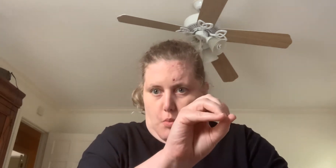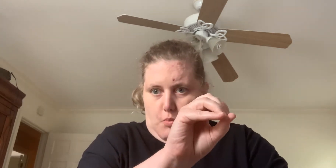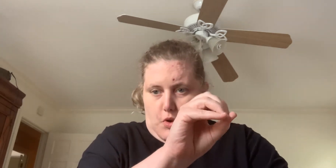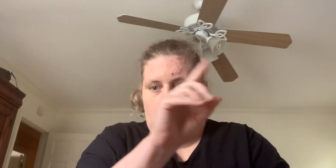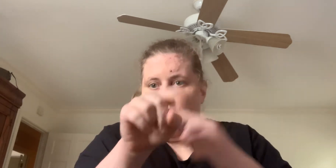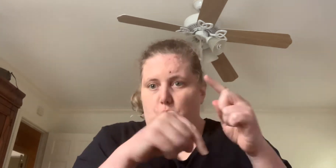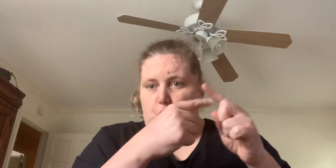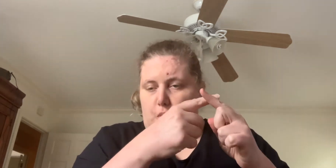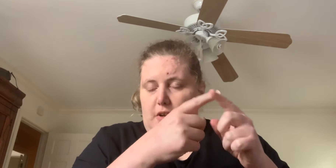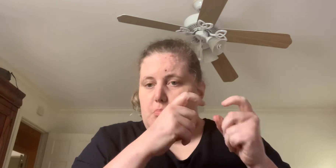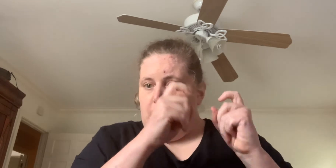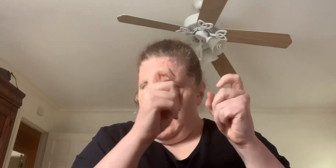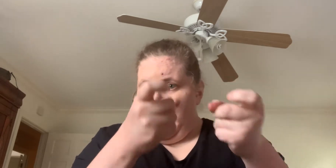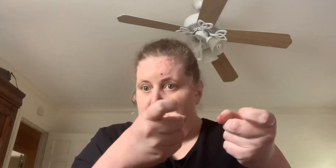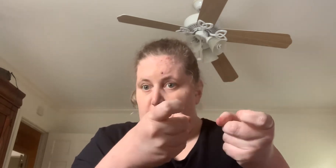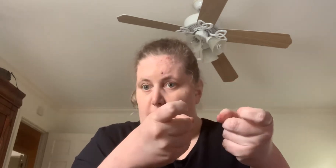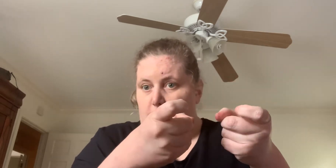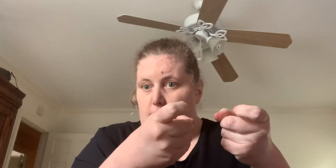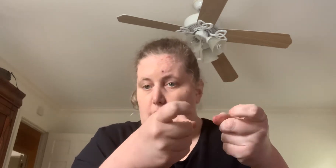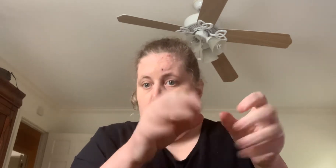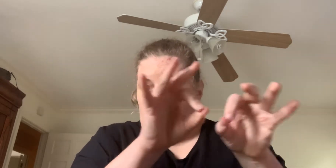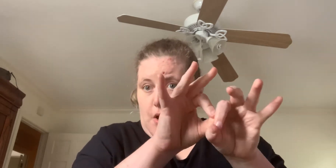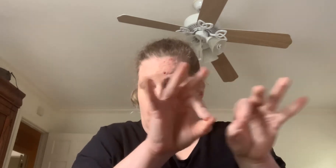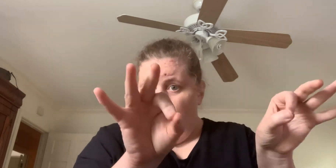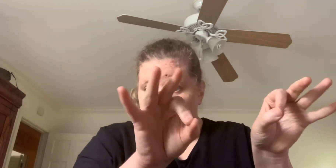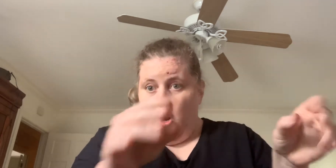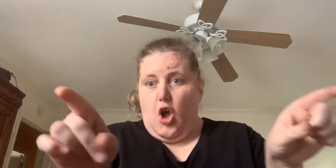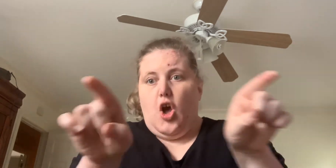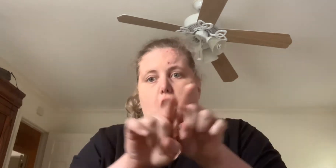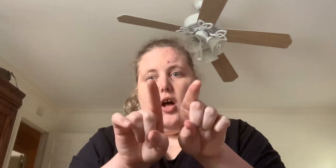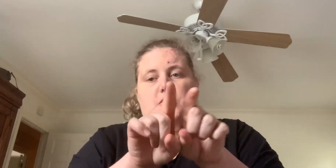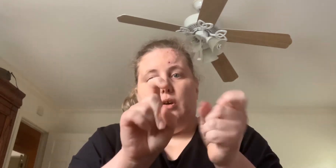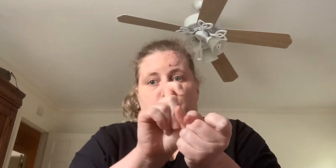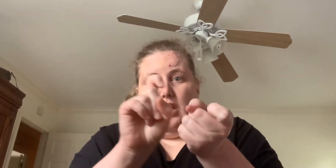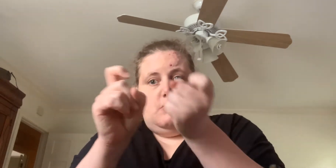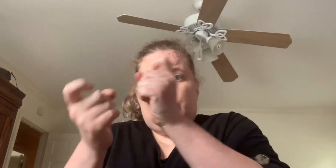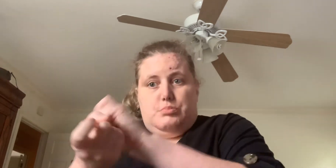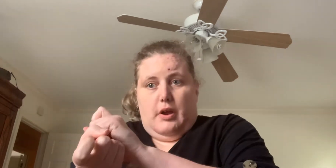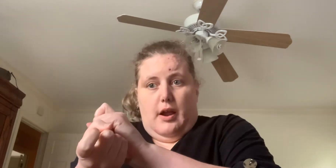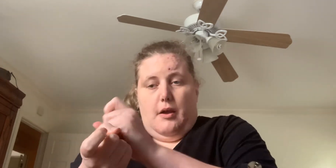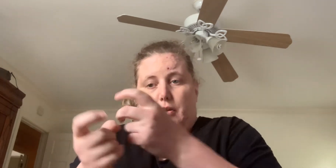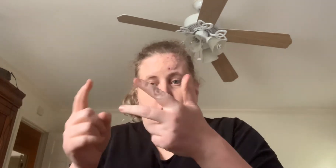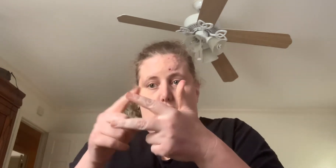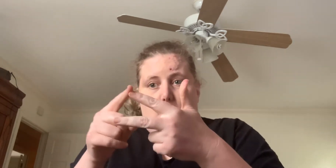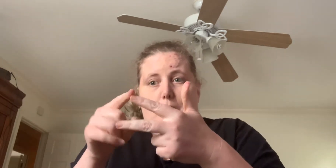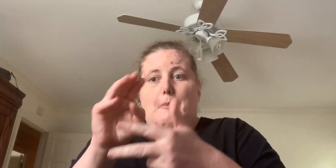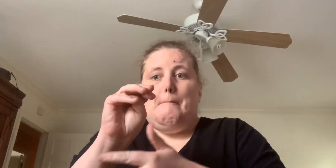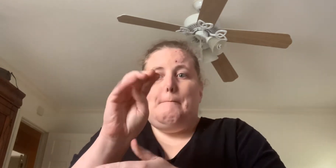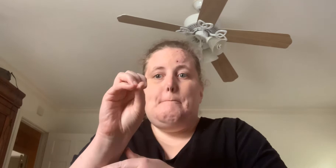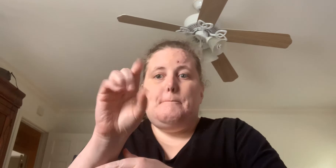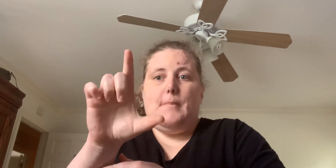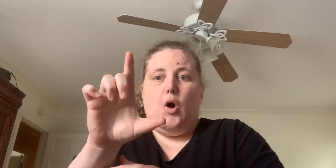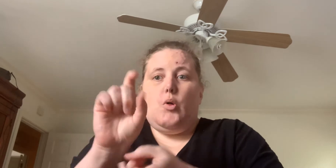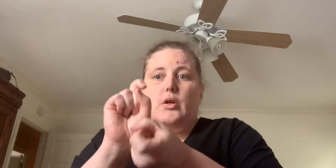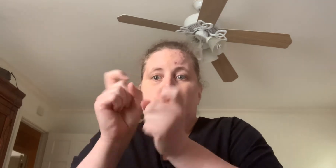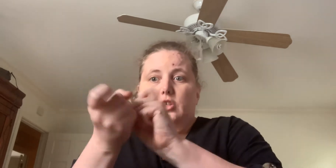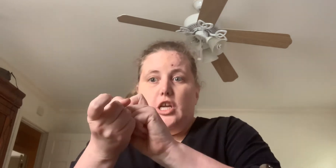how to convert from mole to mole, and then from mole to mass, or in grams, or from